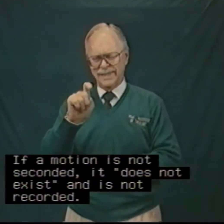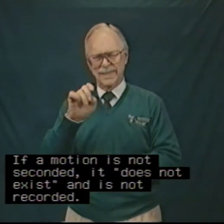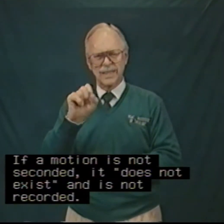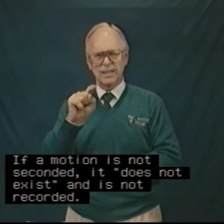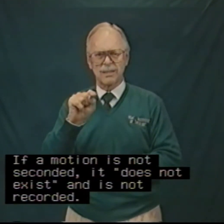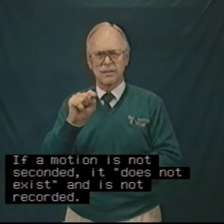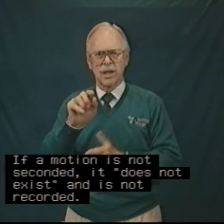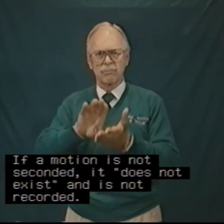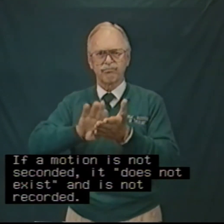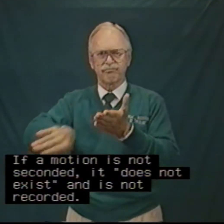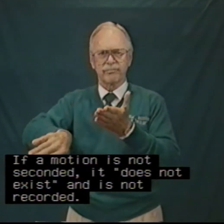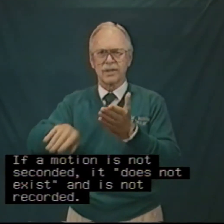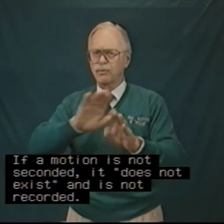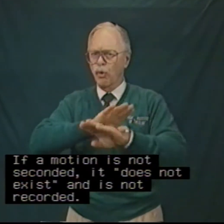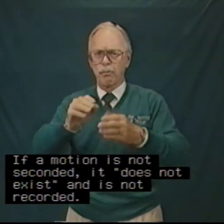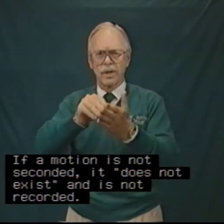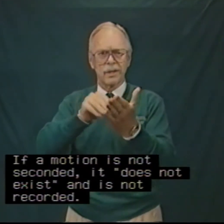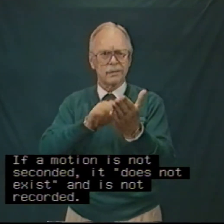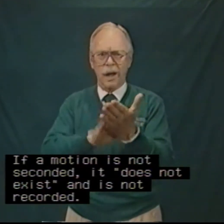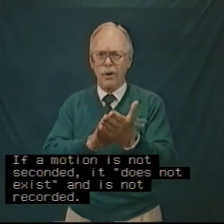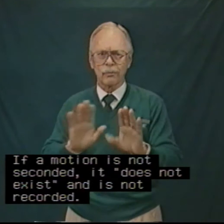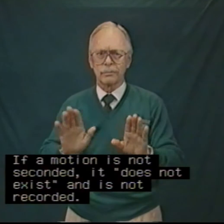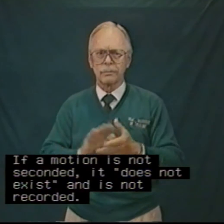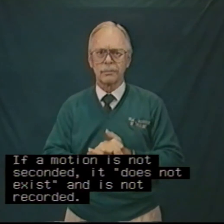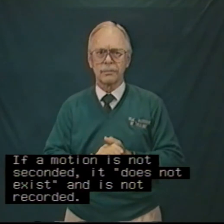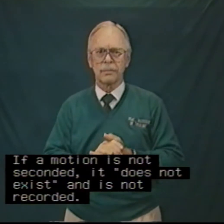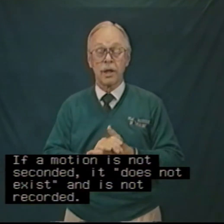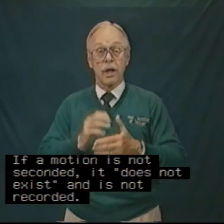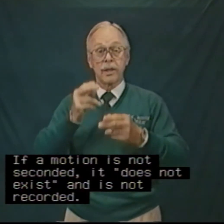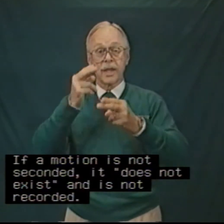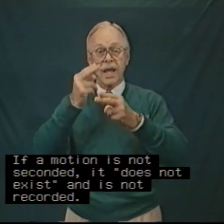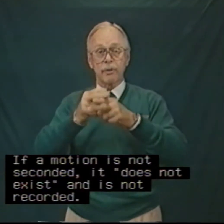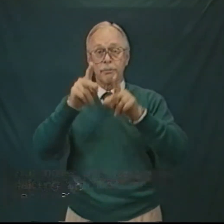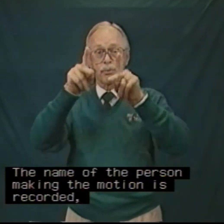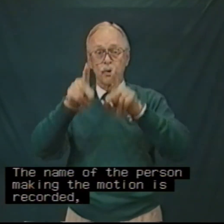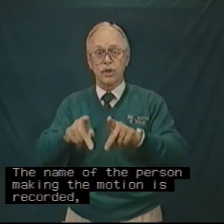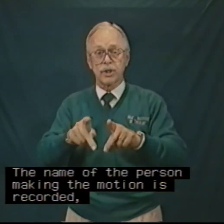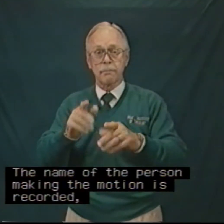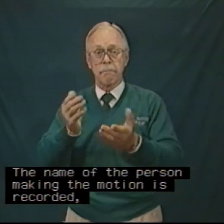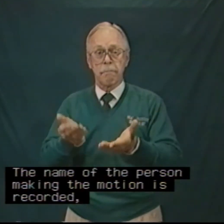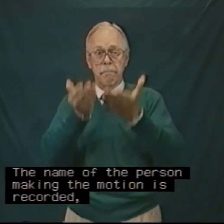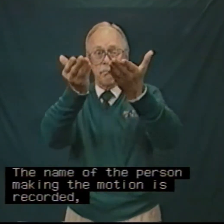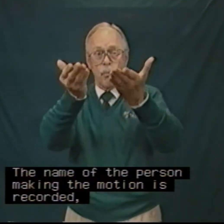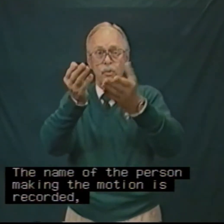The name of the person making the motion is recorded, but not the name of the person who seconds.